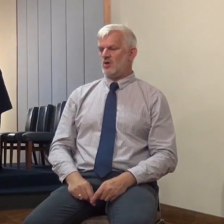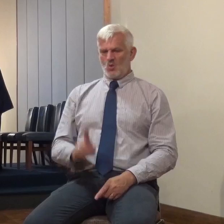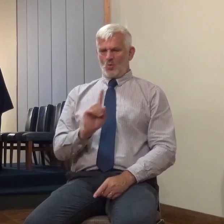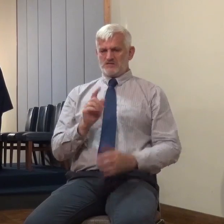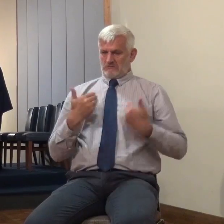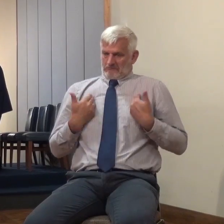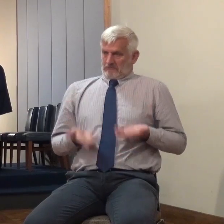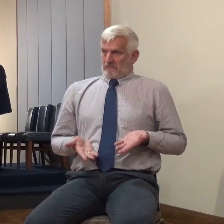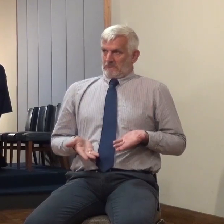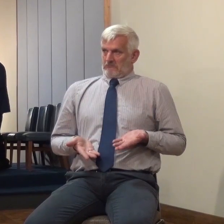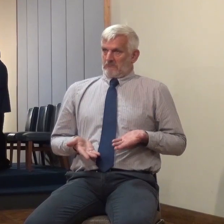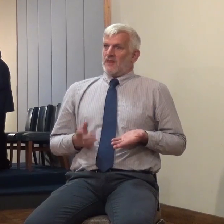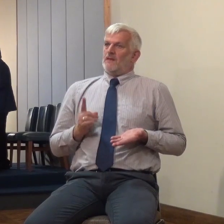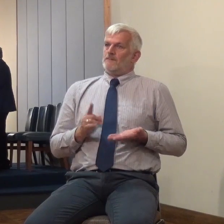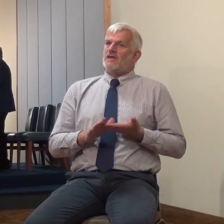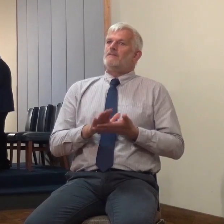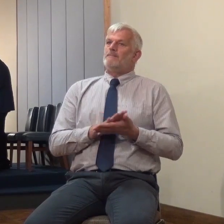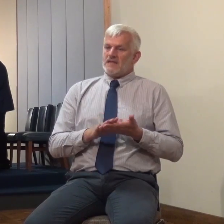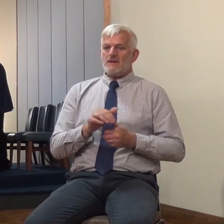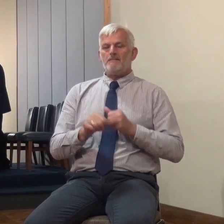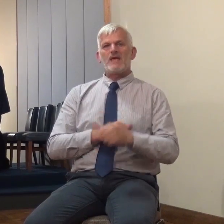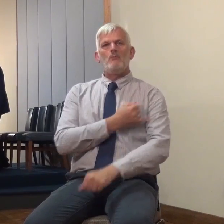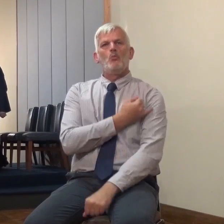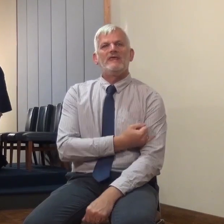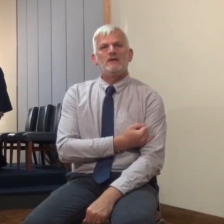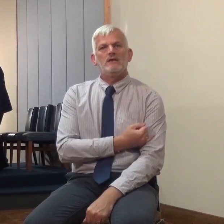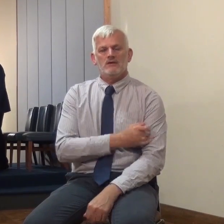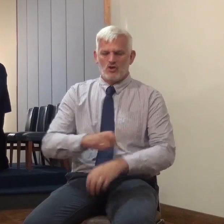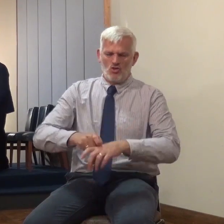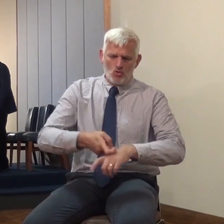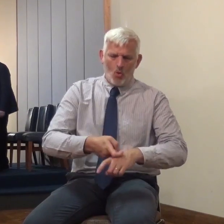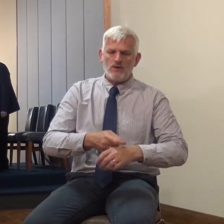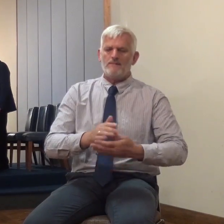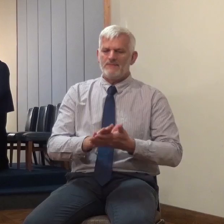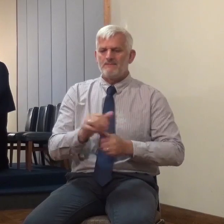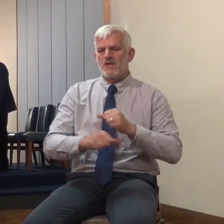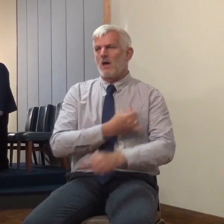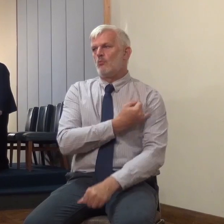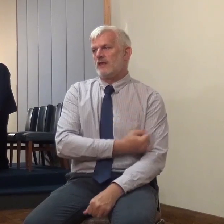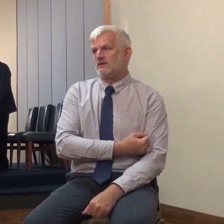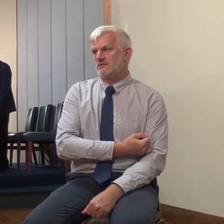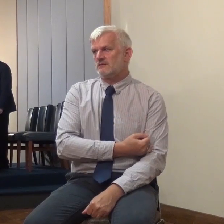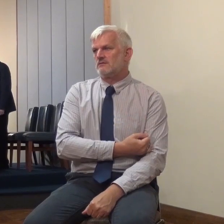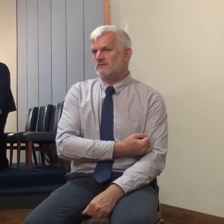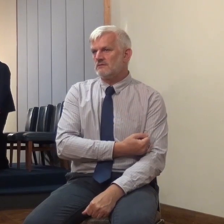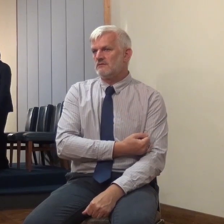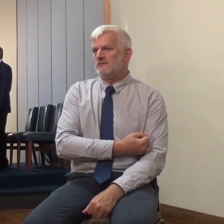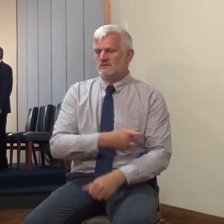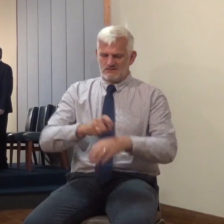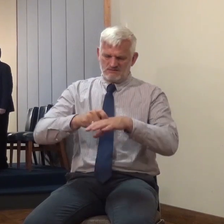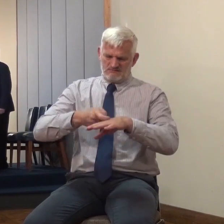sense, weak. That is how it affected him. The word asthenia refers to